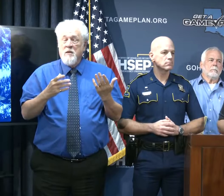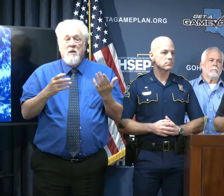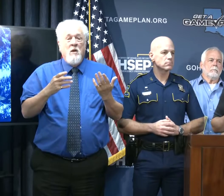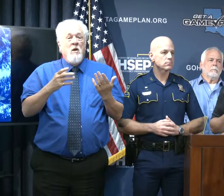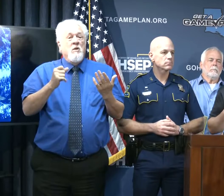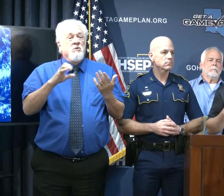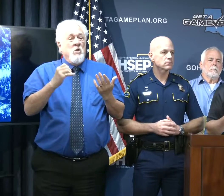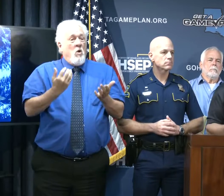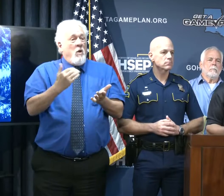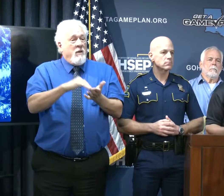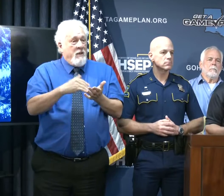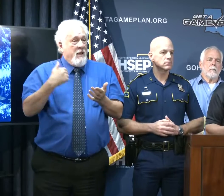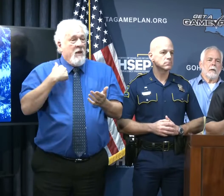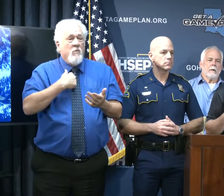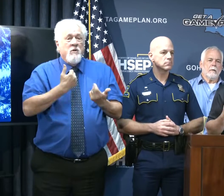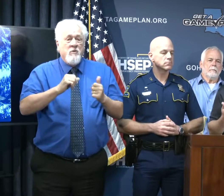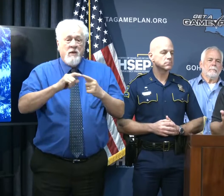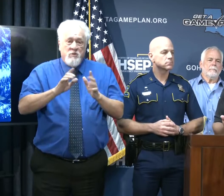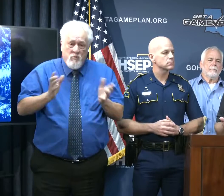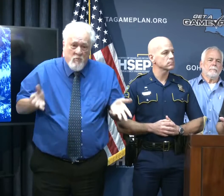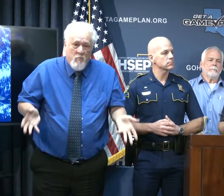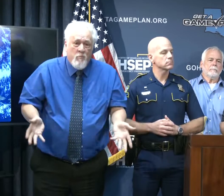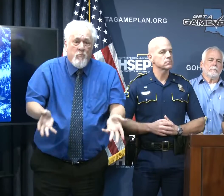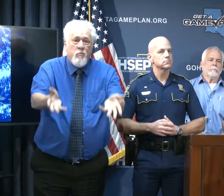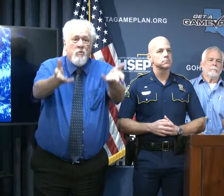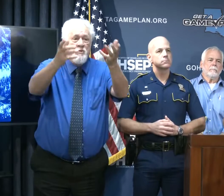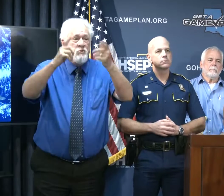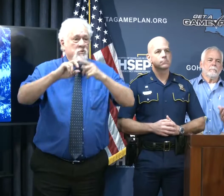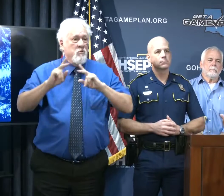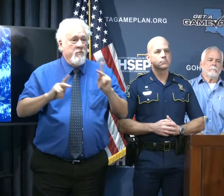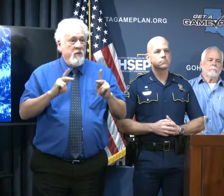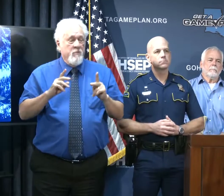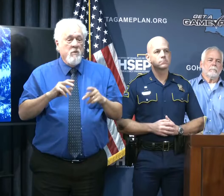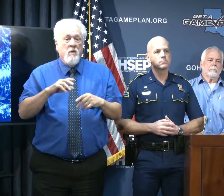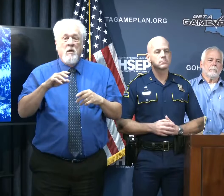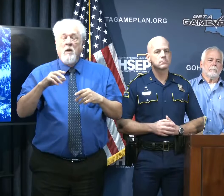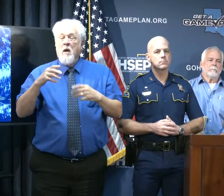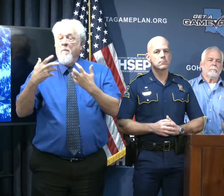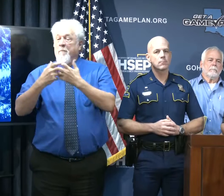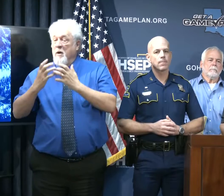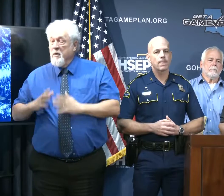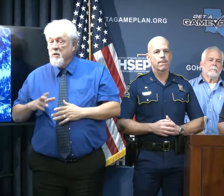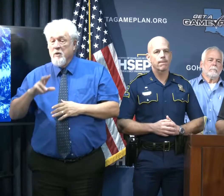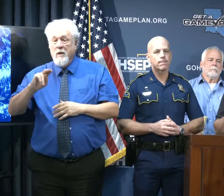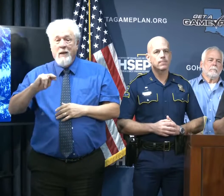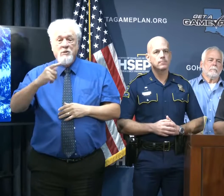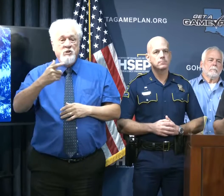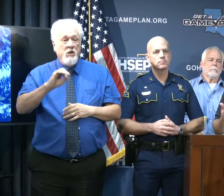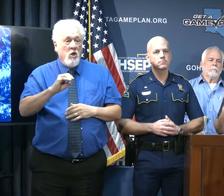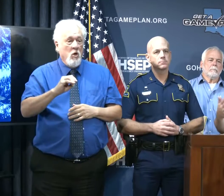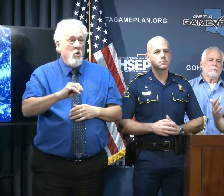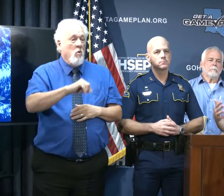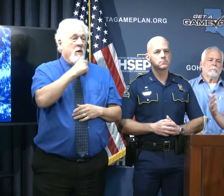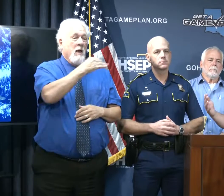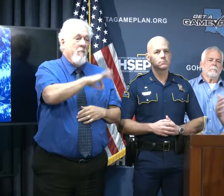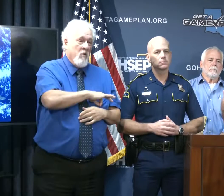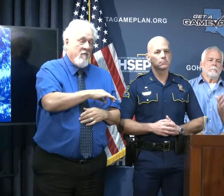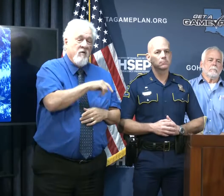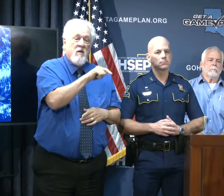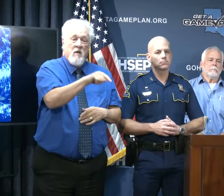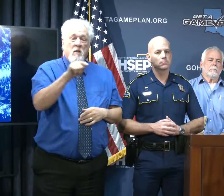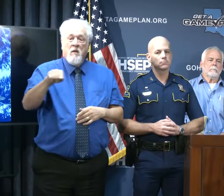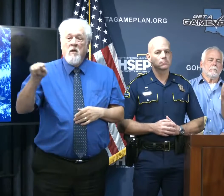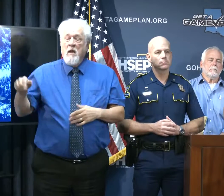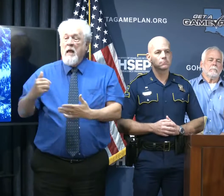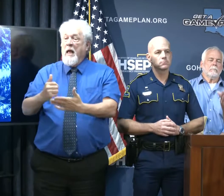again, we have tried to push this out to our community-based partners, to NGOs, to our nonprofits. That's the job that they can do to